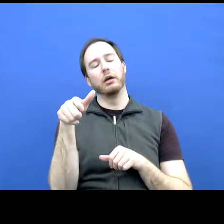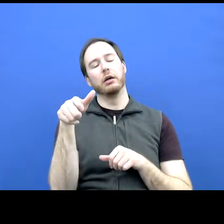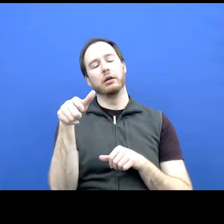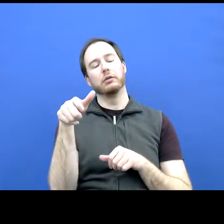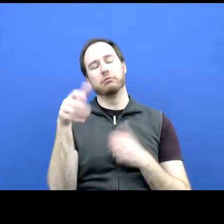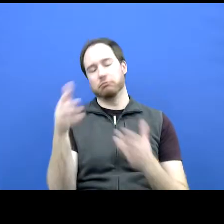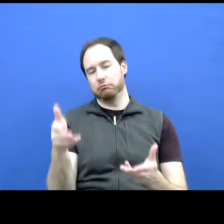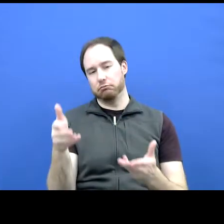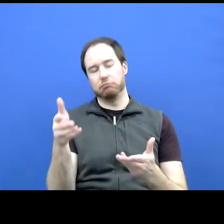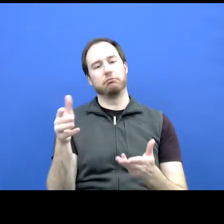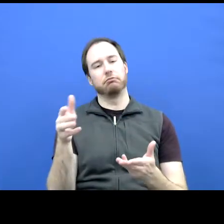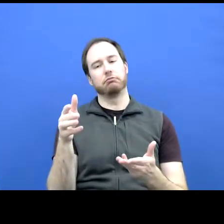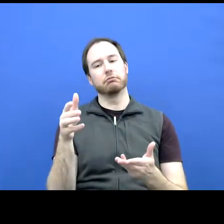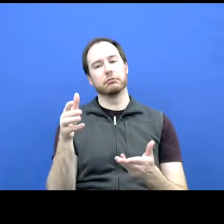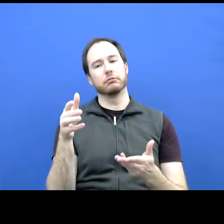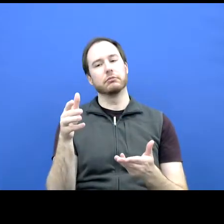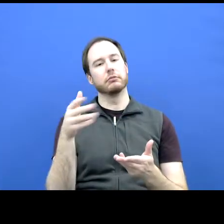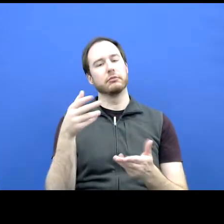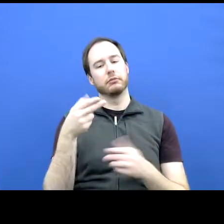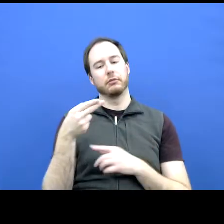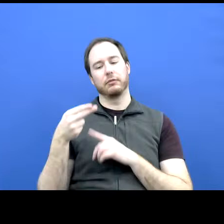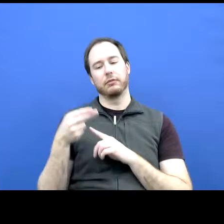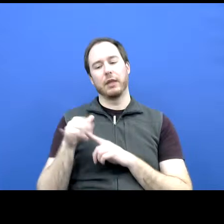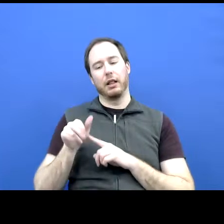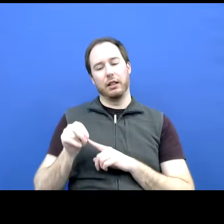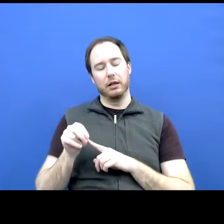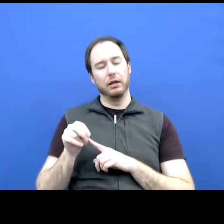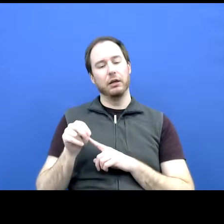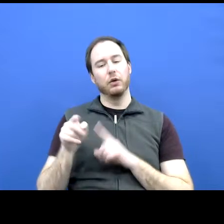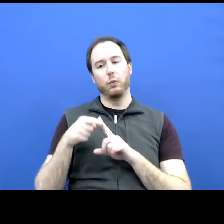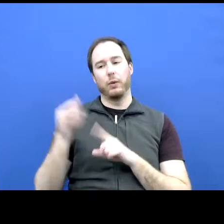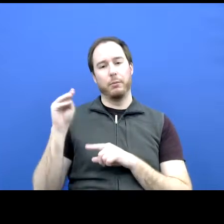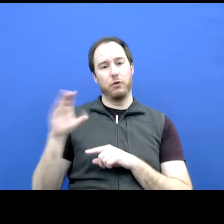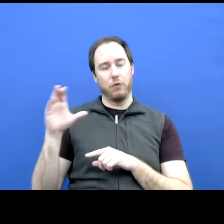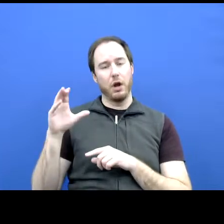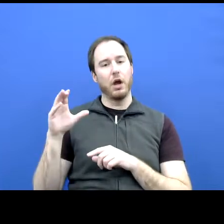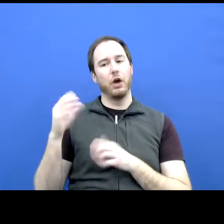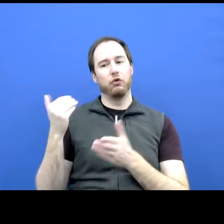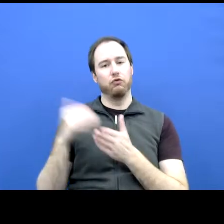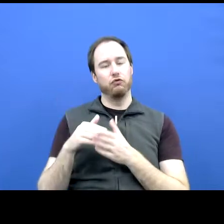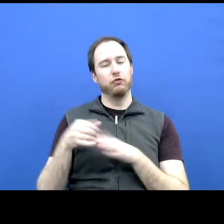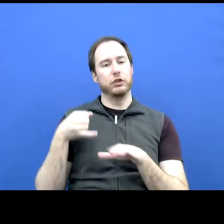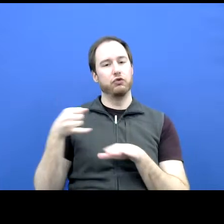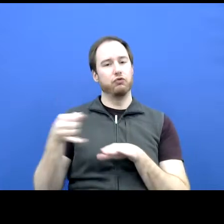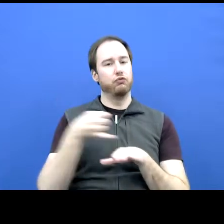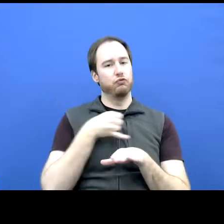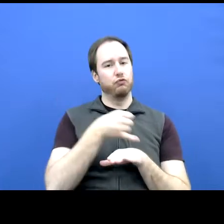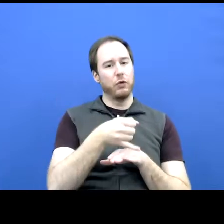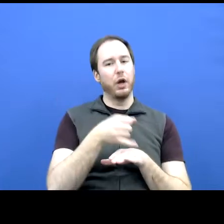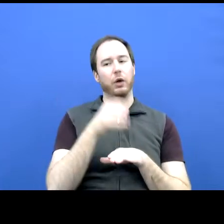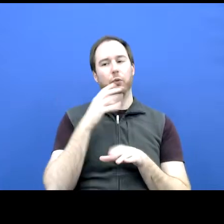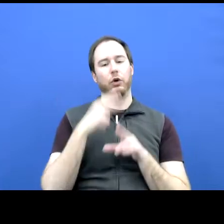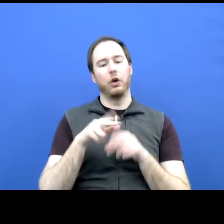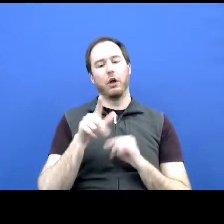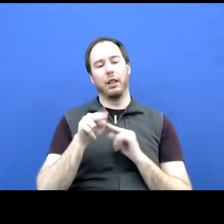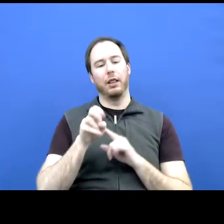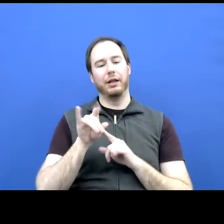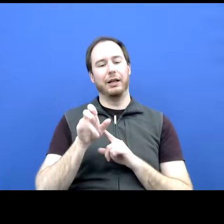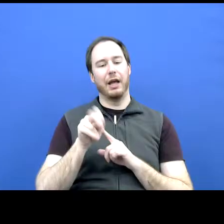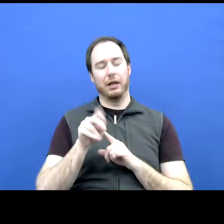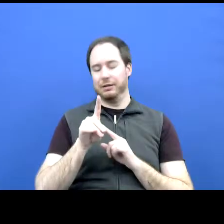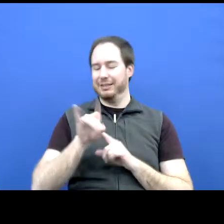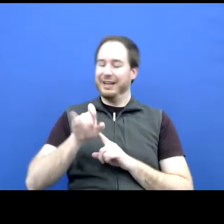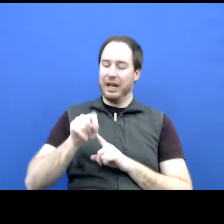So again, same thing, Highland Drive, when the county restripes it, same thing, they're gonna do a couple lane diets in order to widen